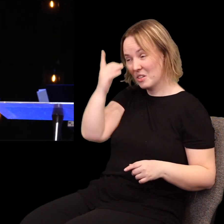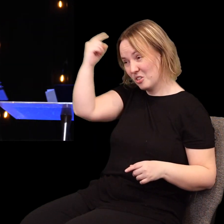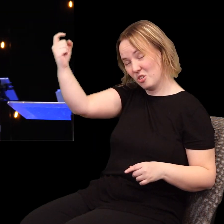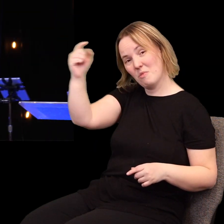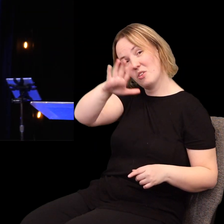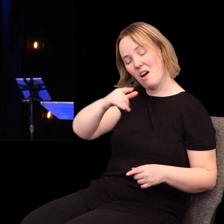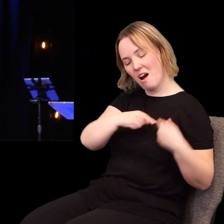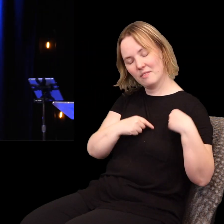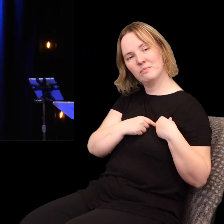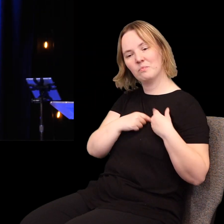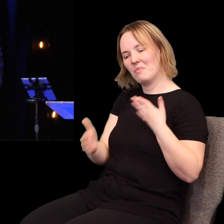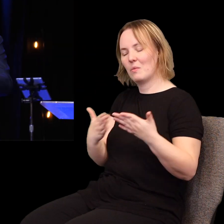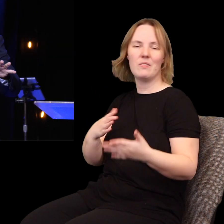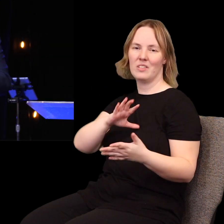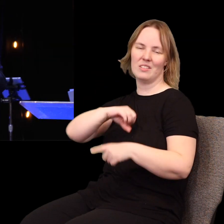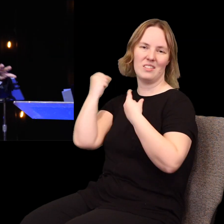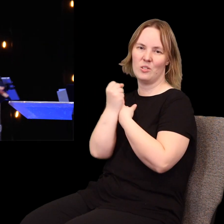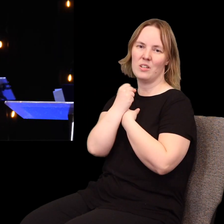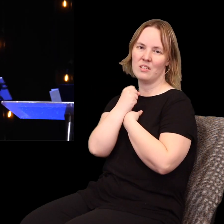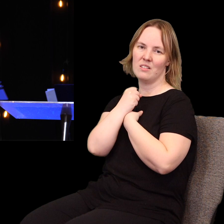know what the dream of your heart has been, and whatever